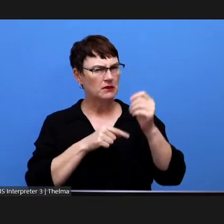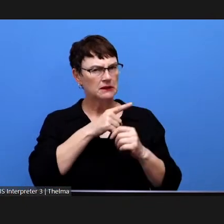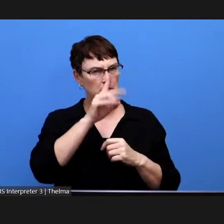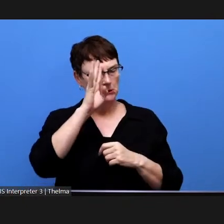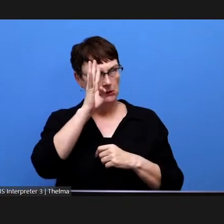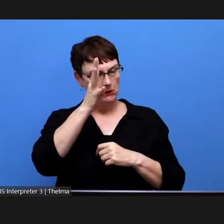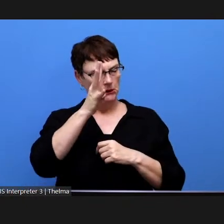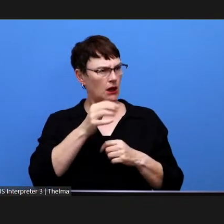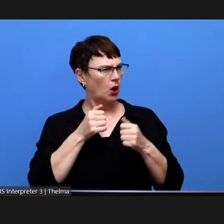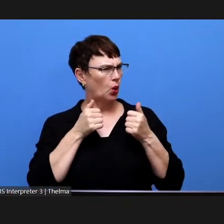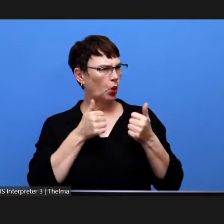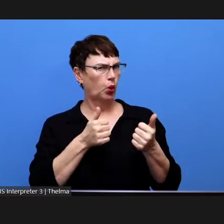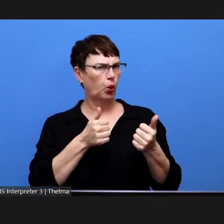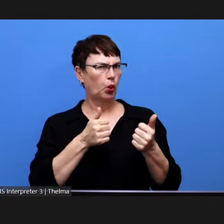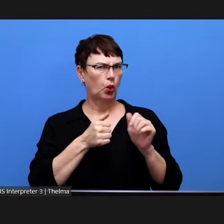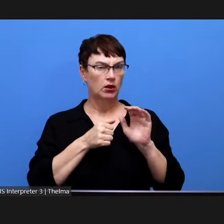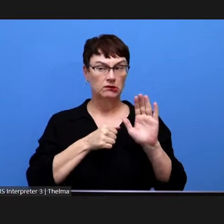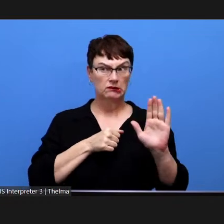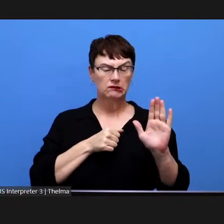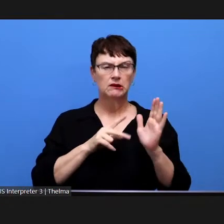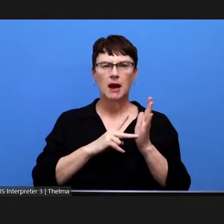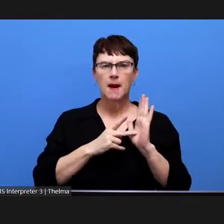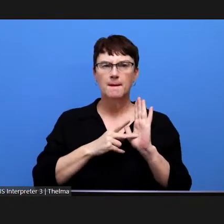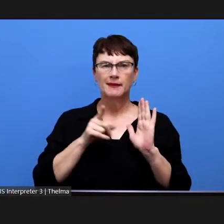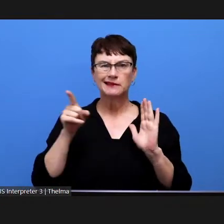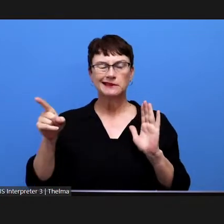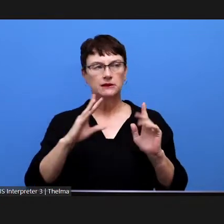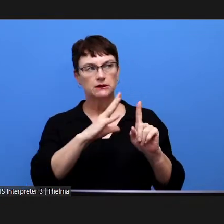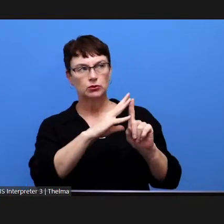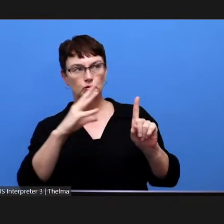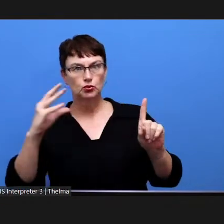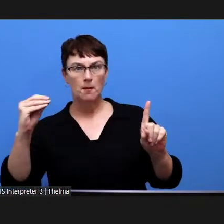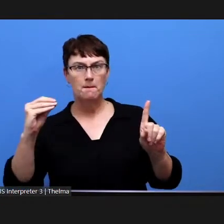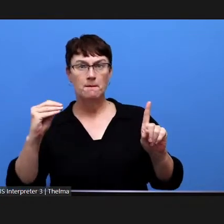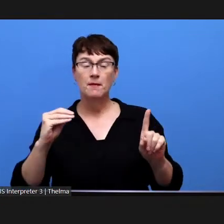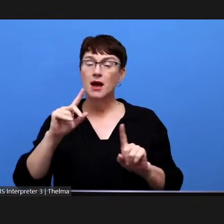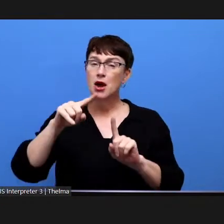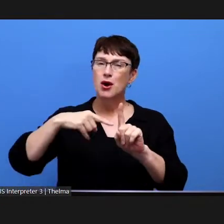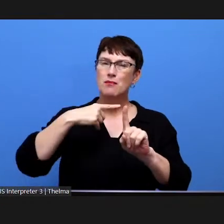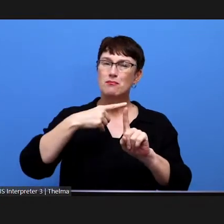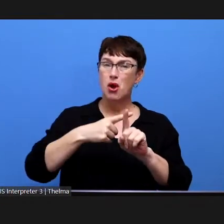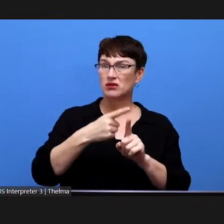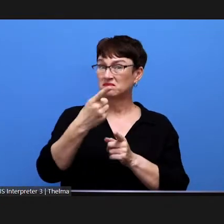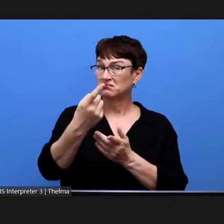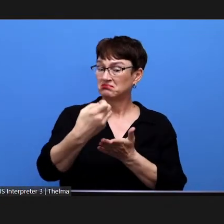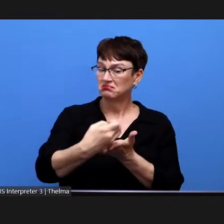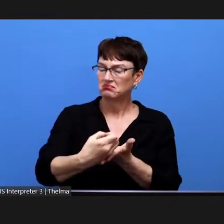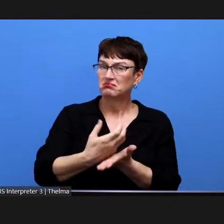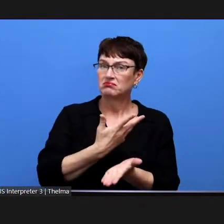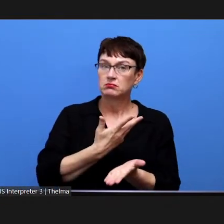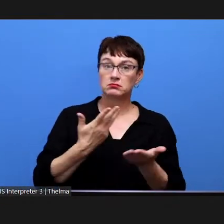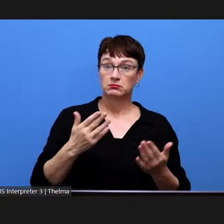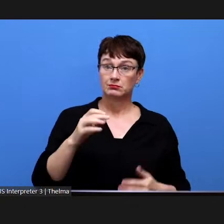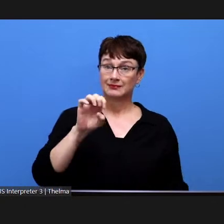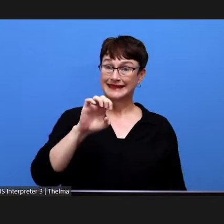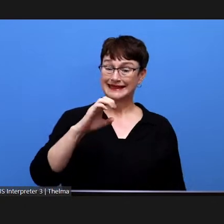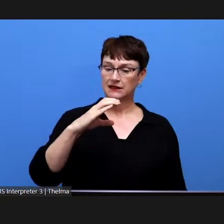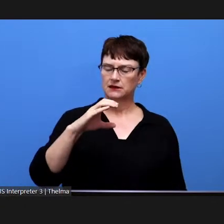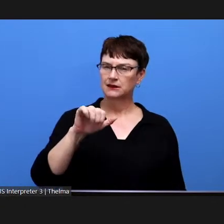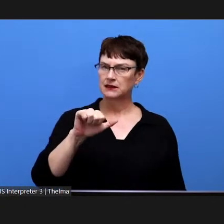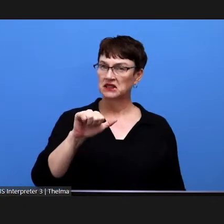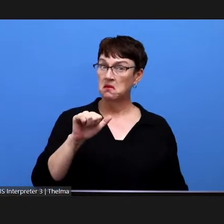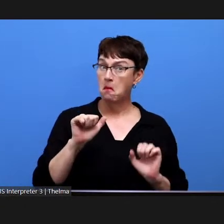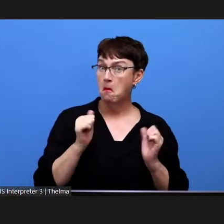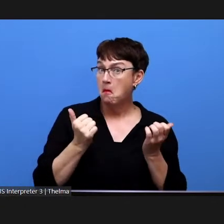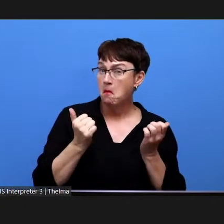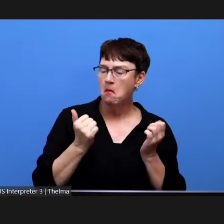to overcome those challenges? And what do you expect from ECA, for example, UCLG, and as actors to overcome those challenges? So maybe we can